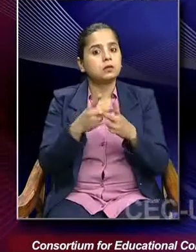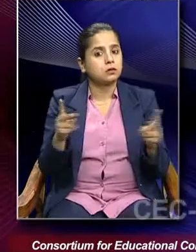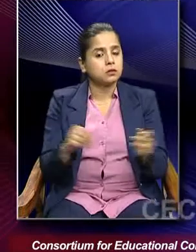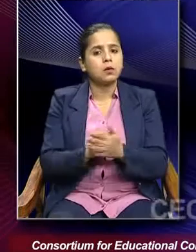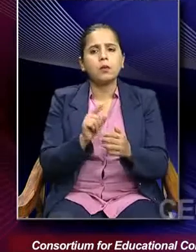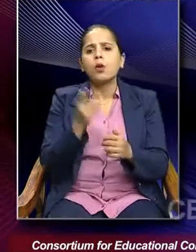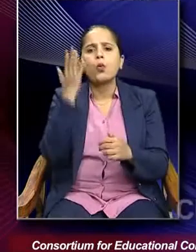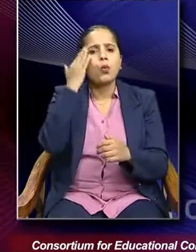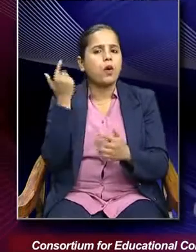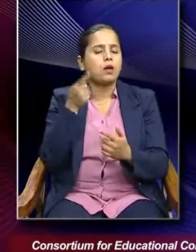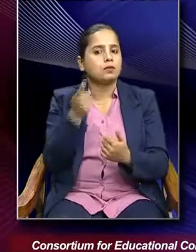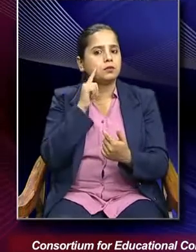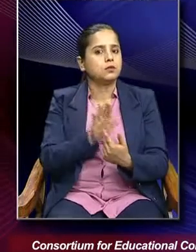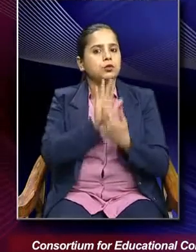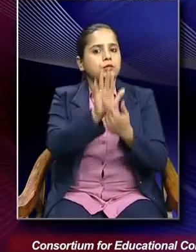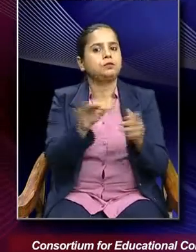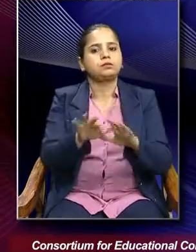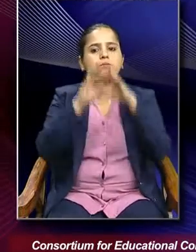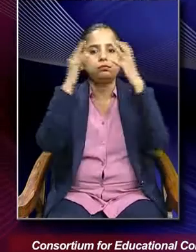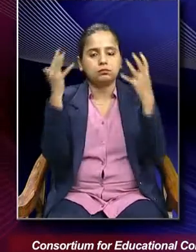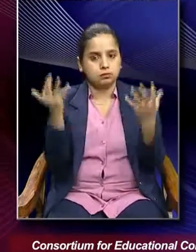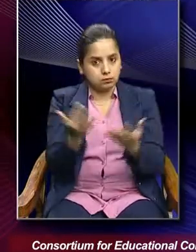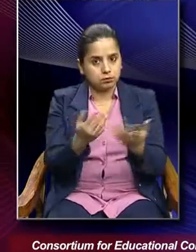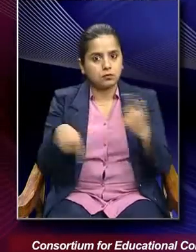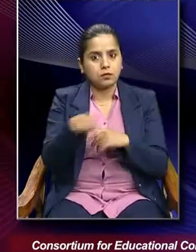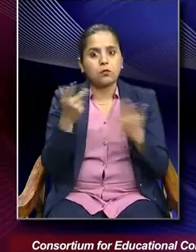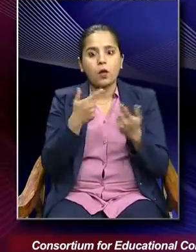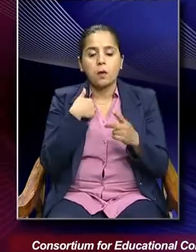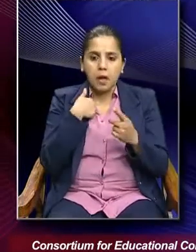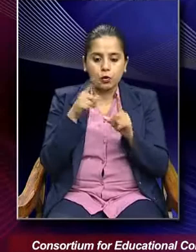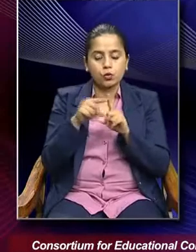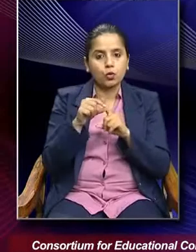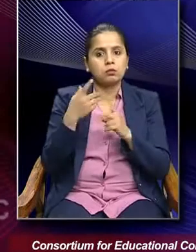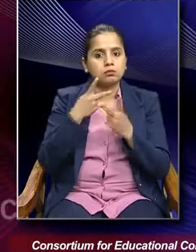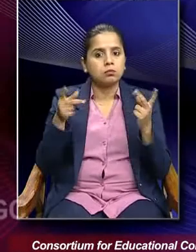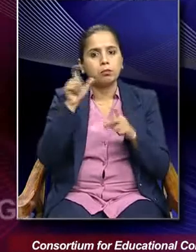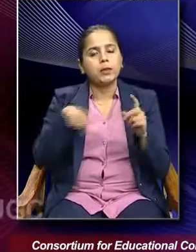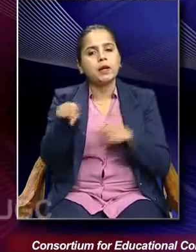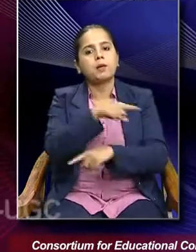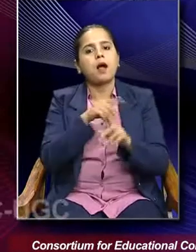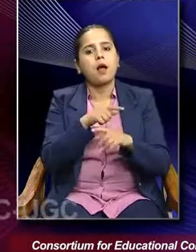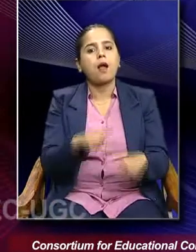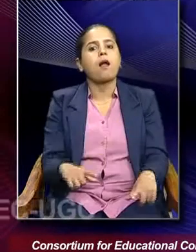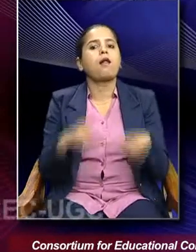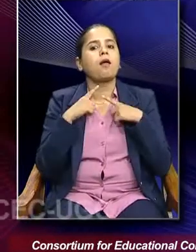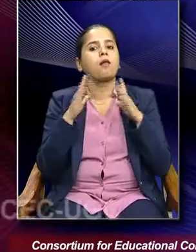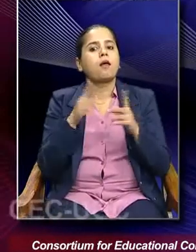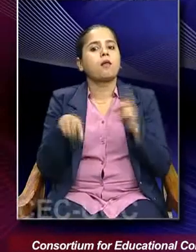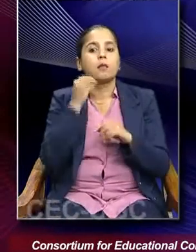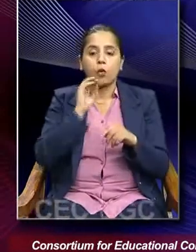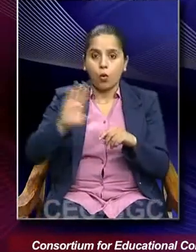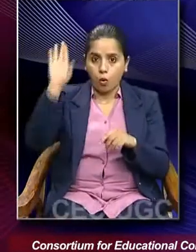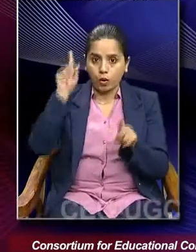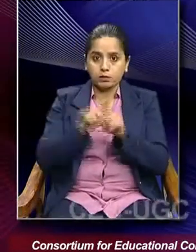because it reflects the world and the moment that people have lived in the past,